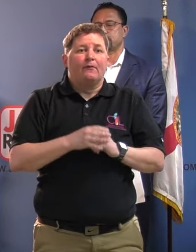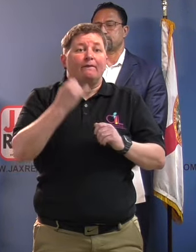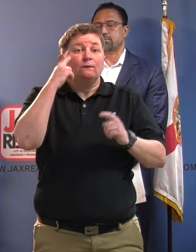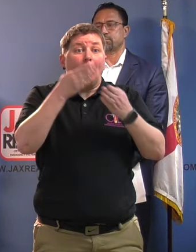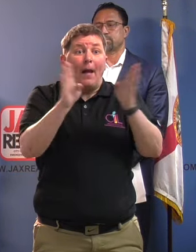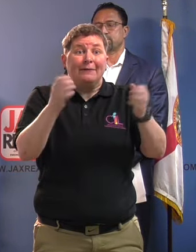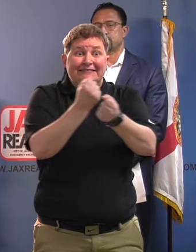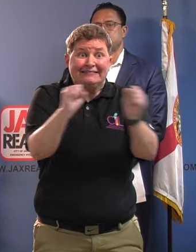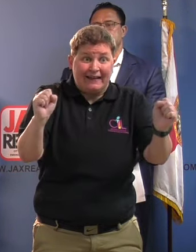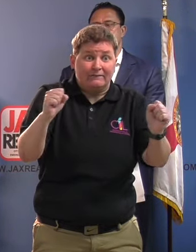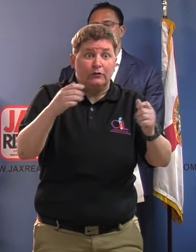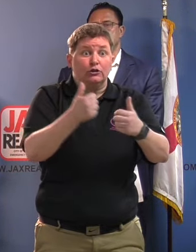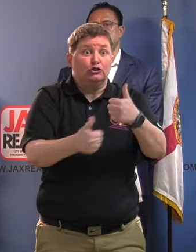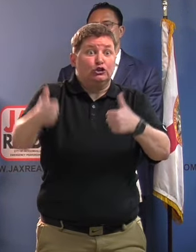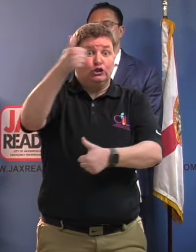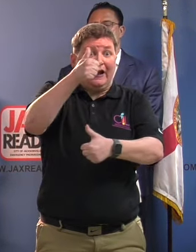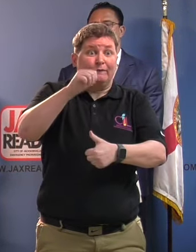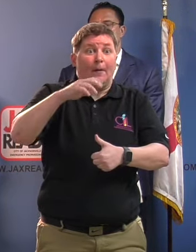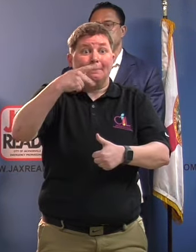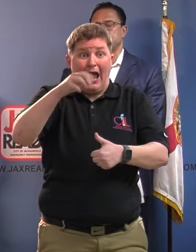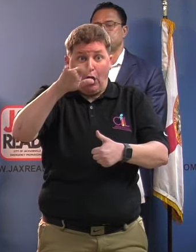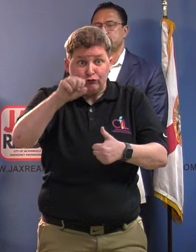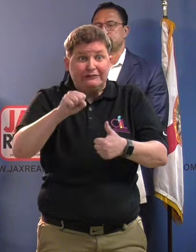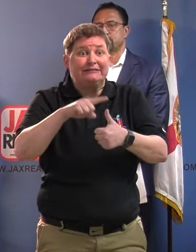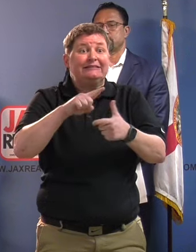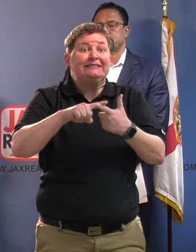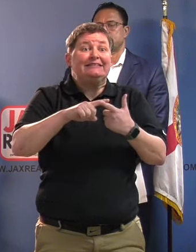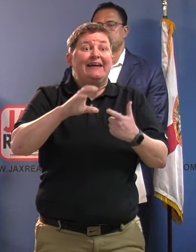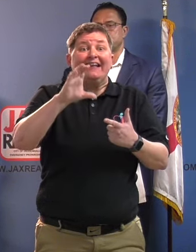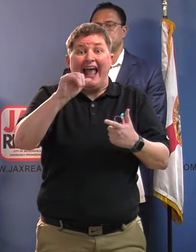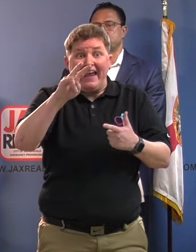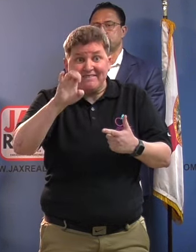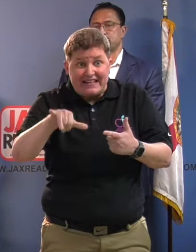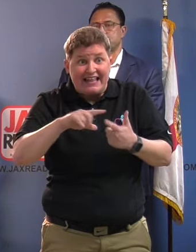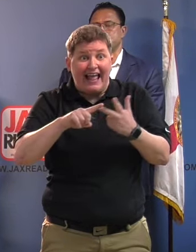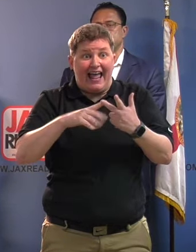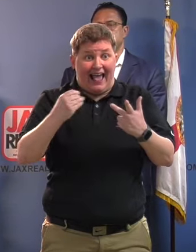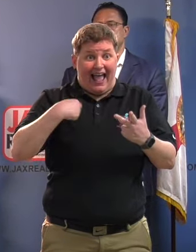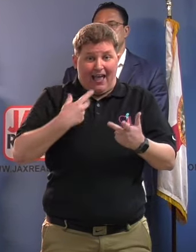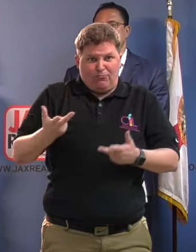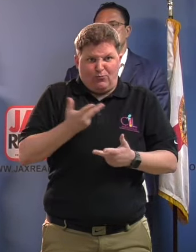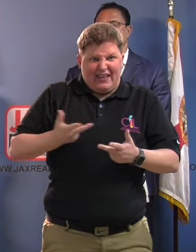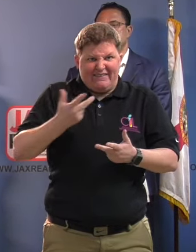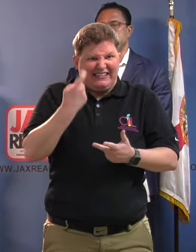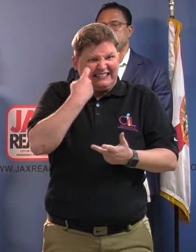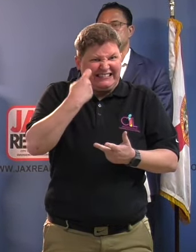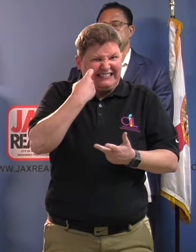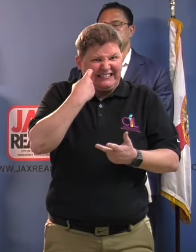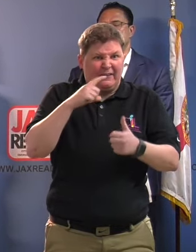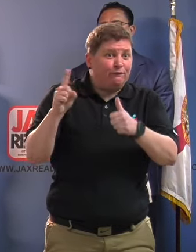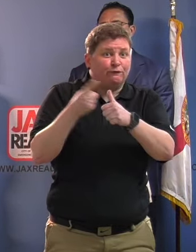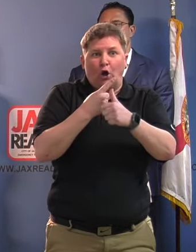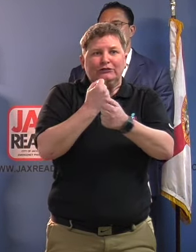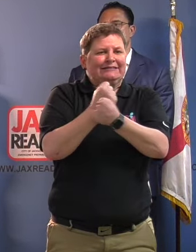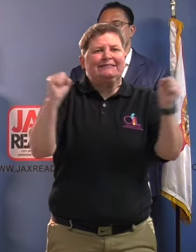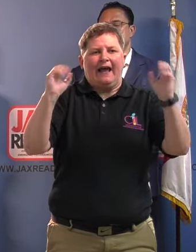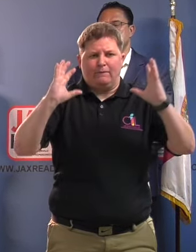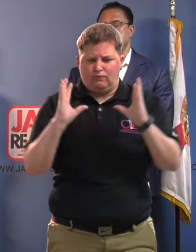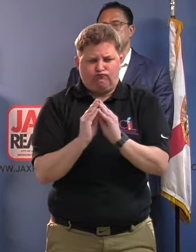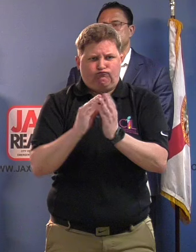CEO, JEA CEO Vicki Cavey, and I participated in the first responder safety briefing this afternoon for our 8 emergency road